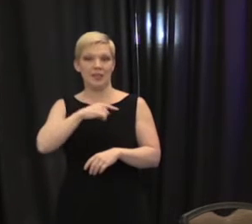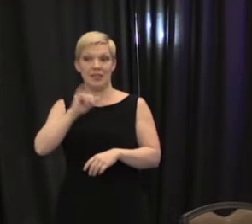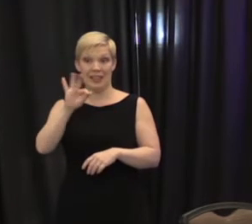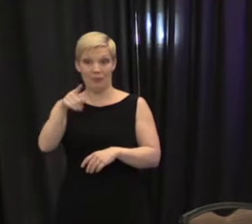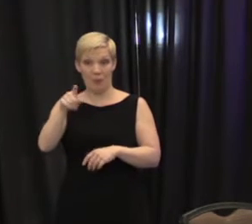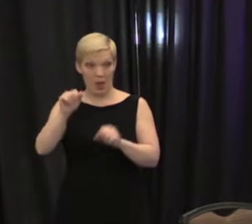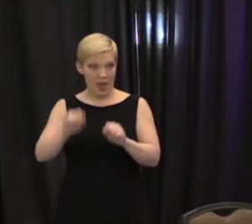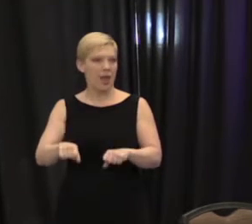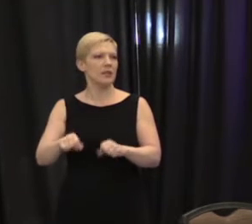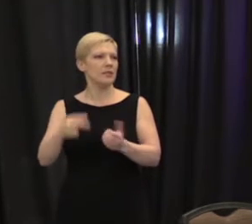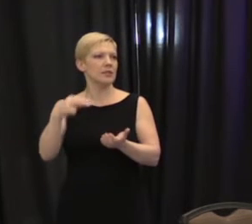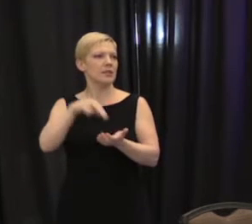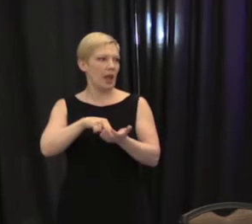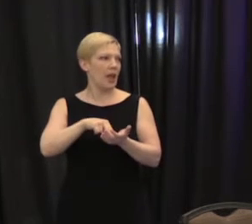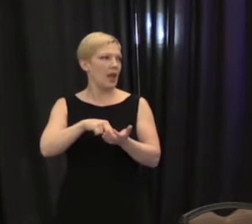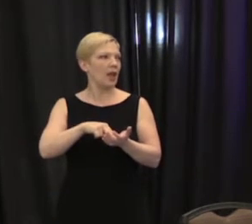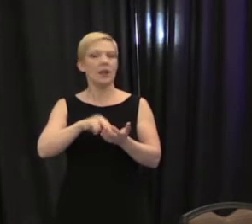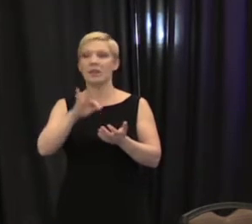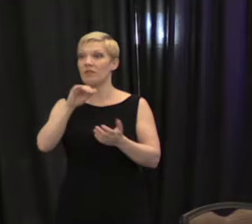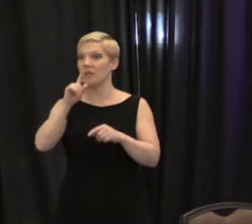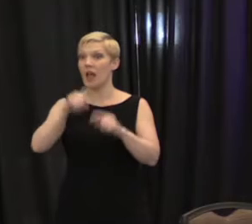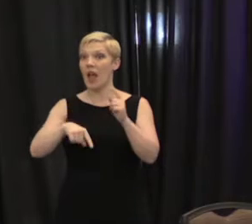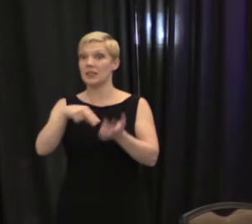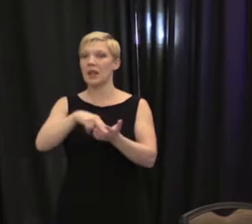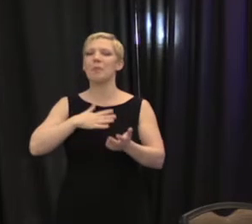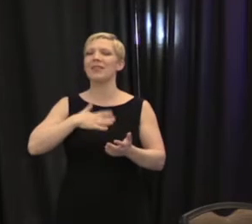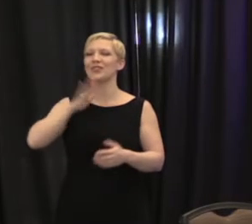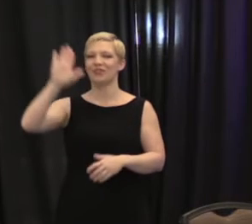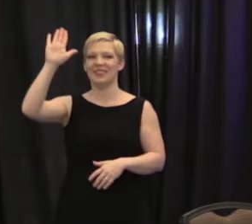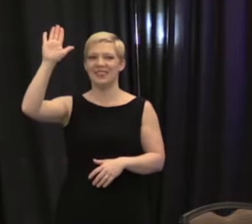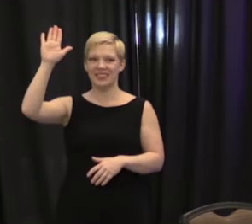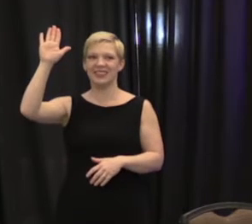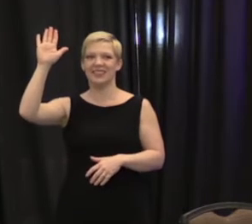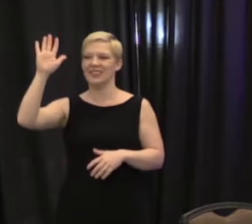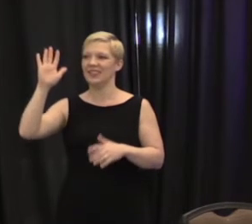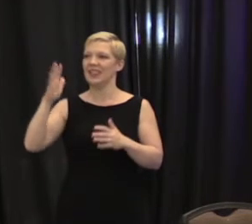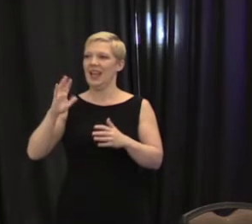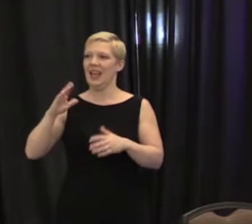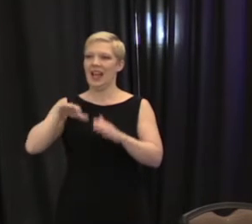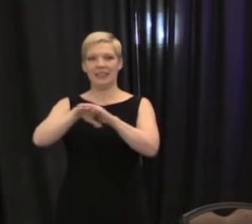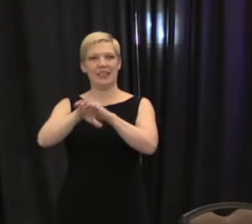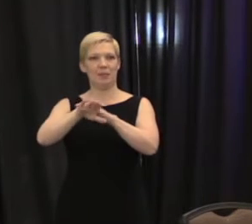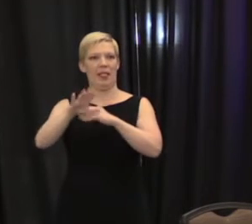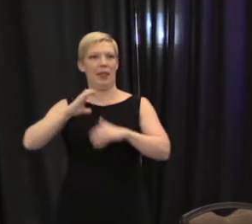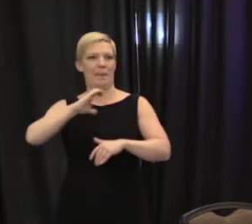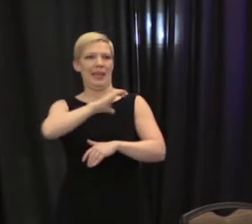you're able, stand? If not, just raise your hands, please. Accessibility Committee.